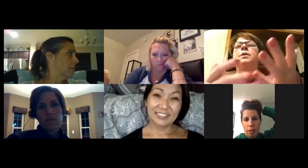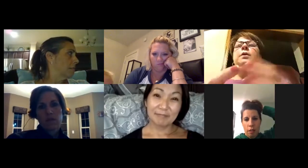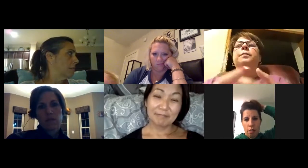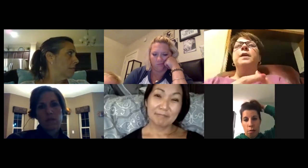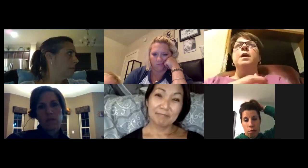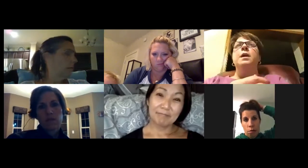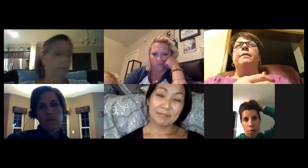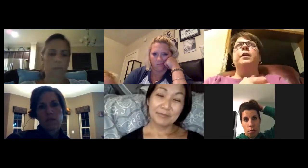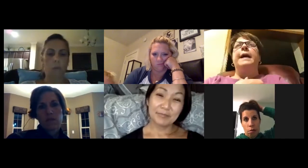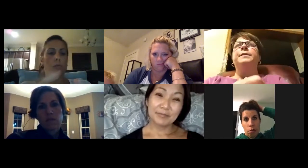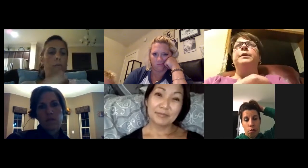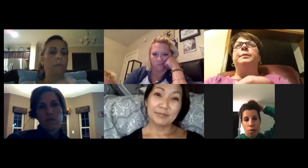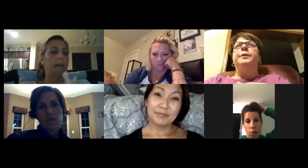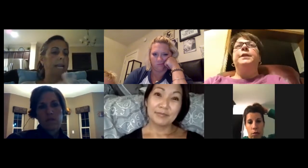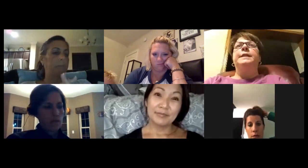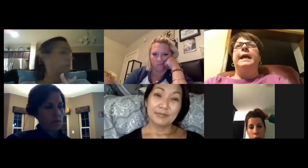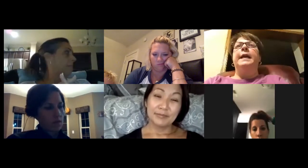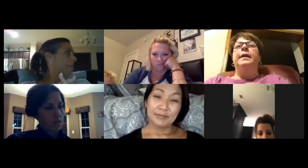so for classroom, you could say,